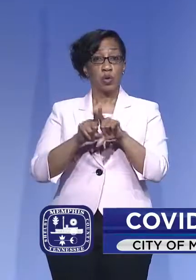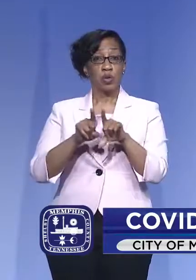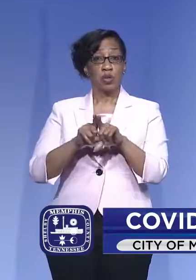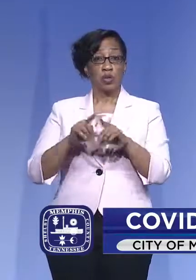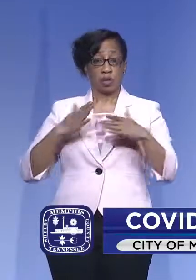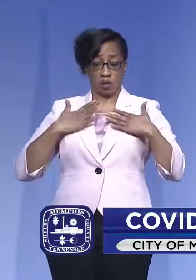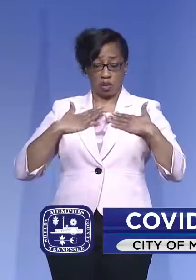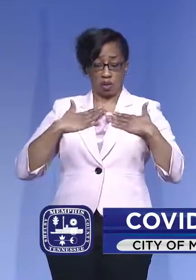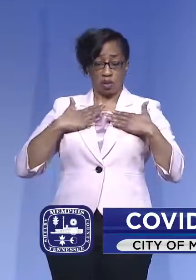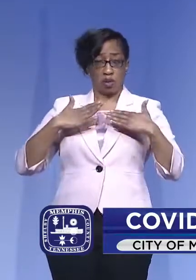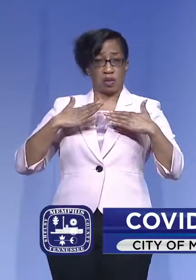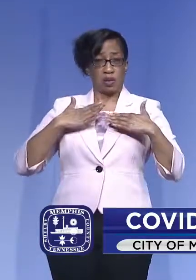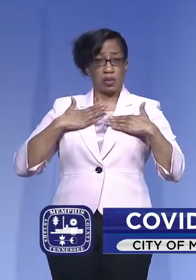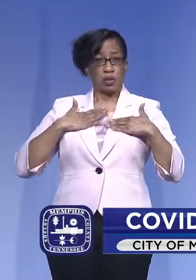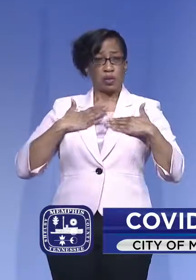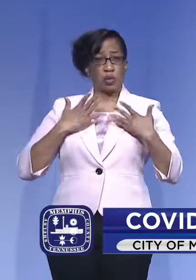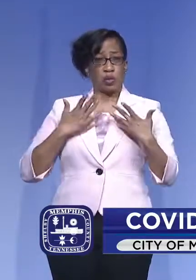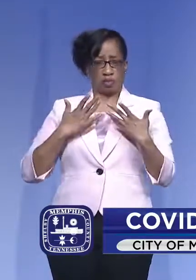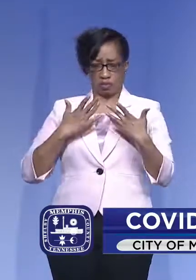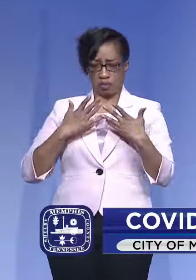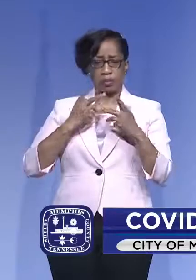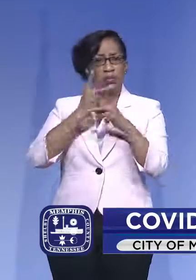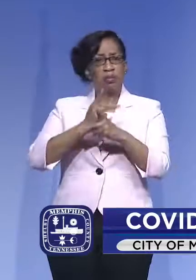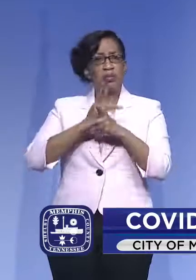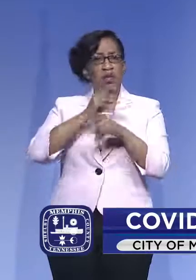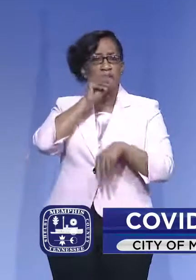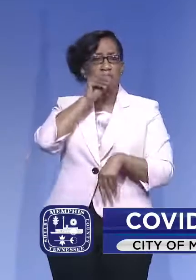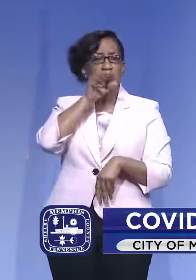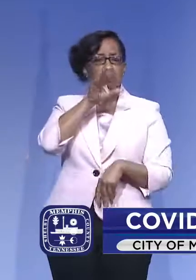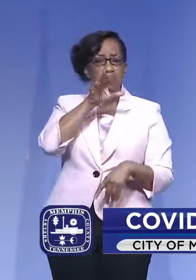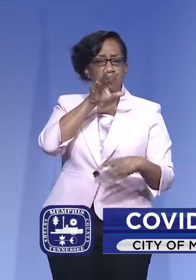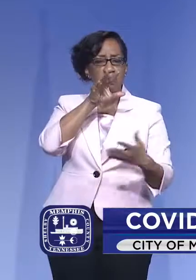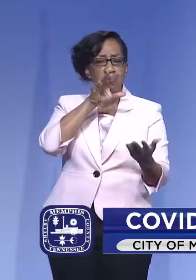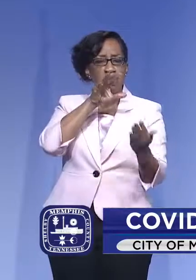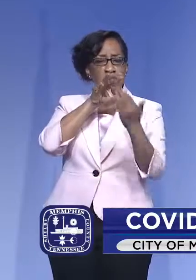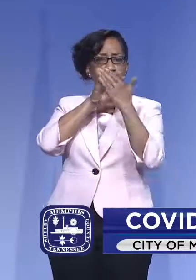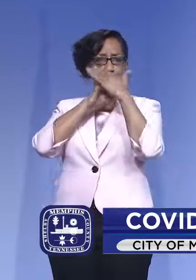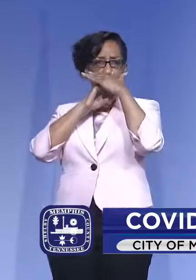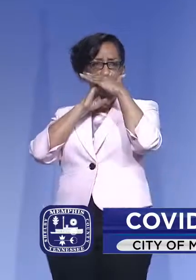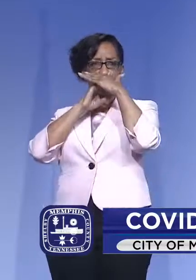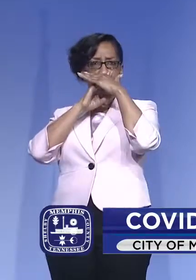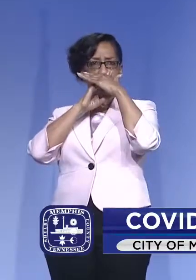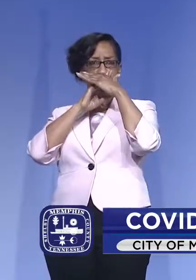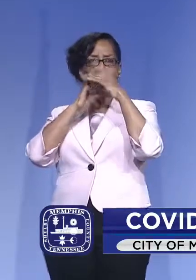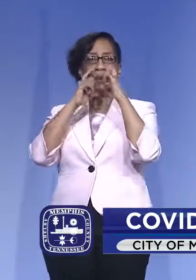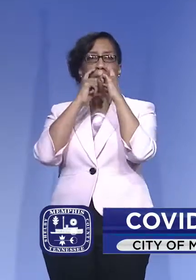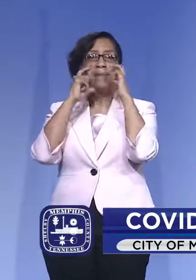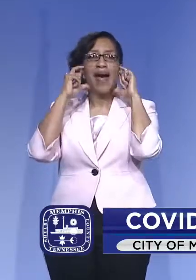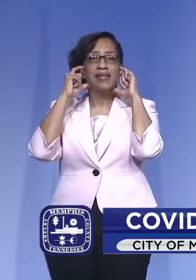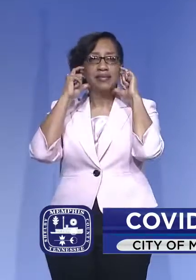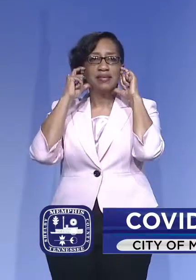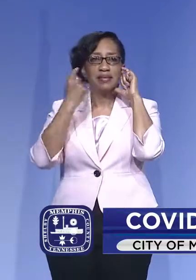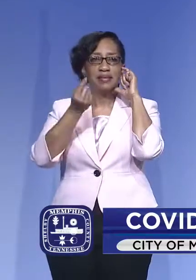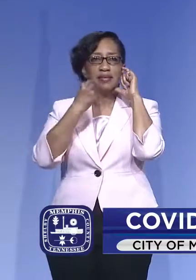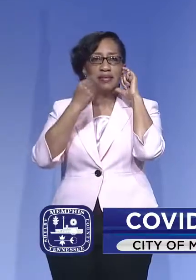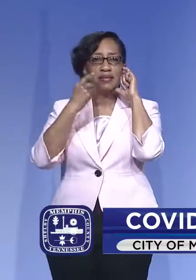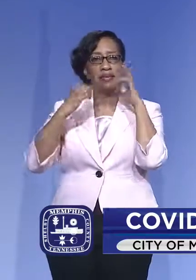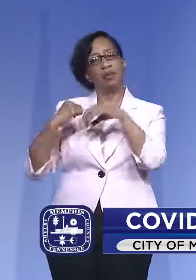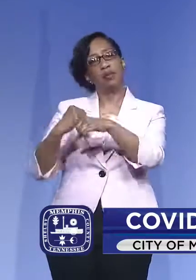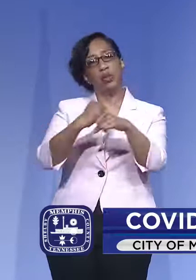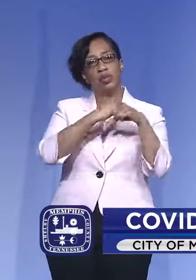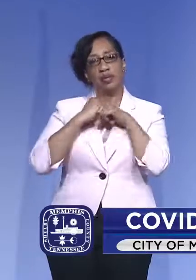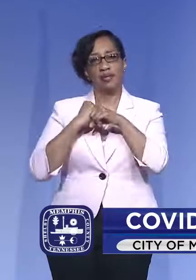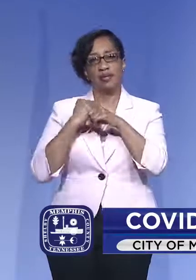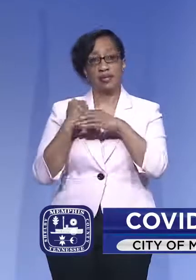etiquette. And so, you know, wearing a mask is a protective measure that all of us can do to